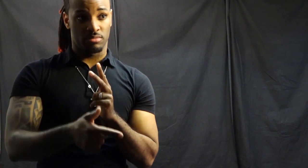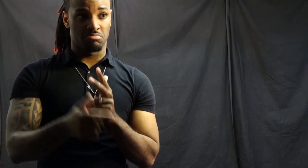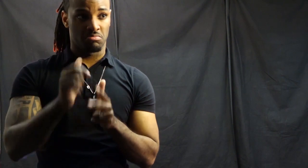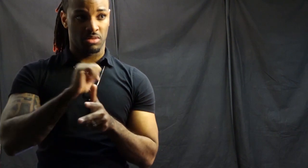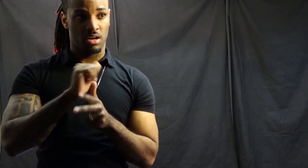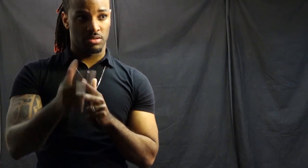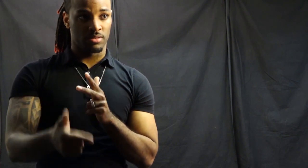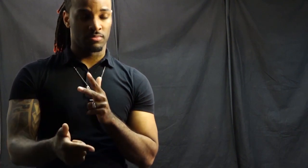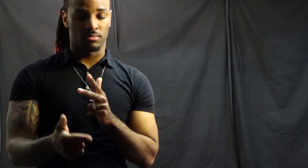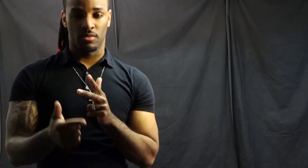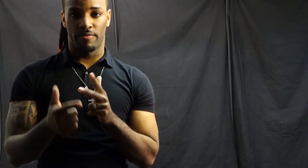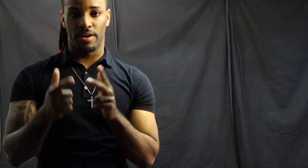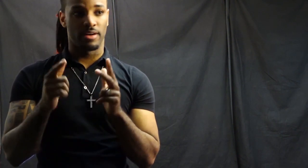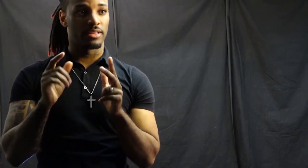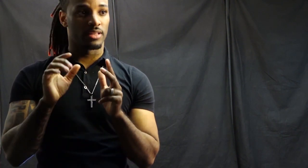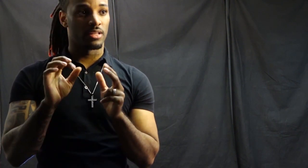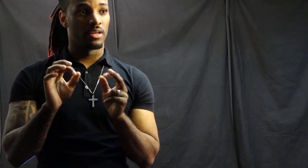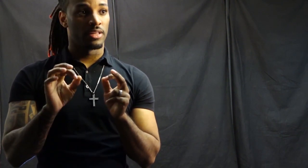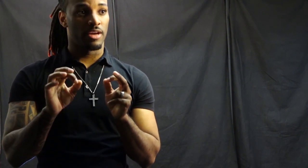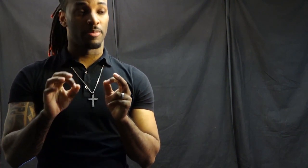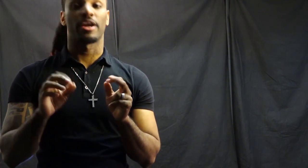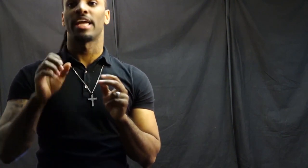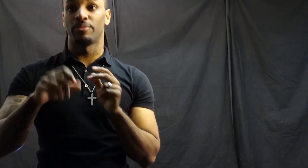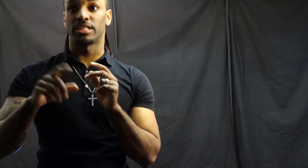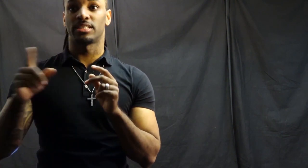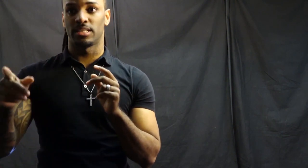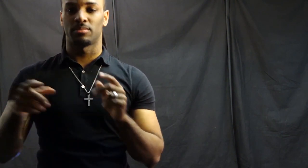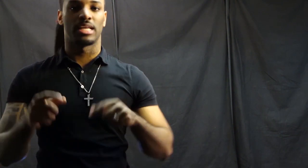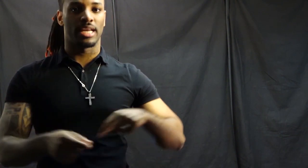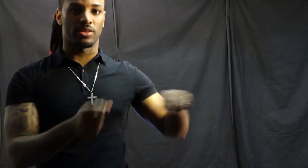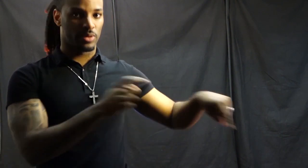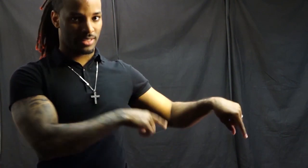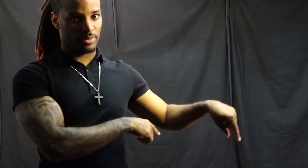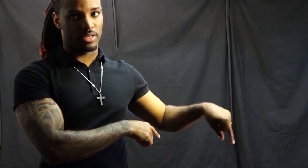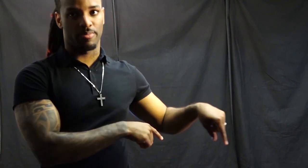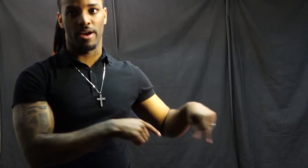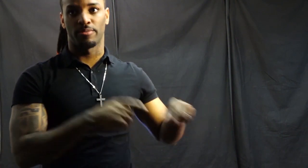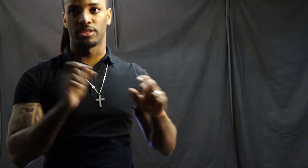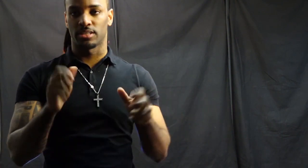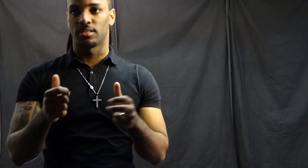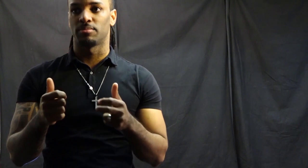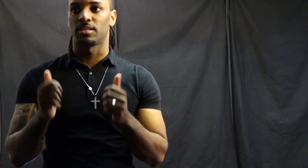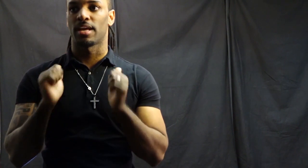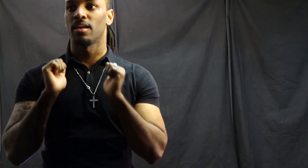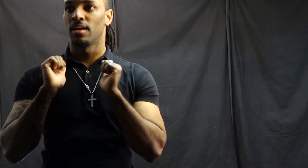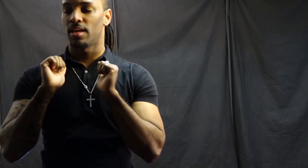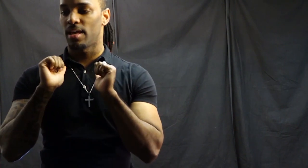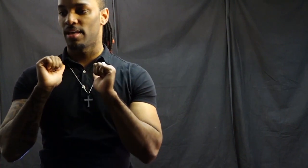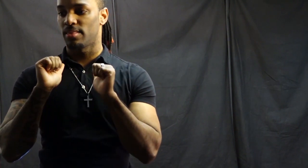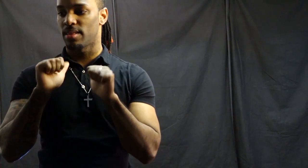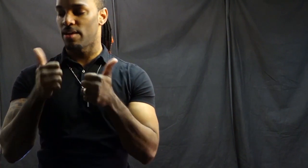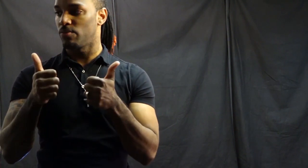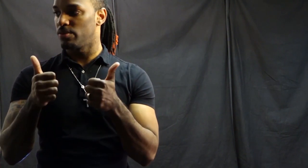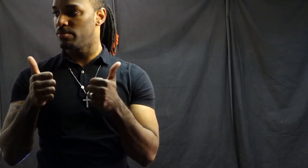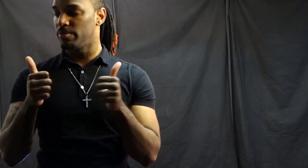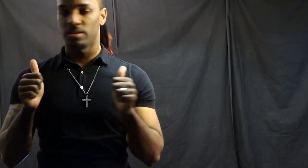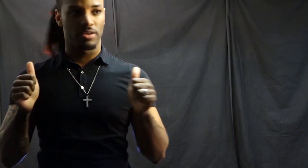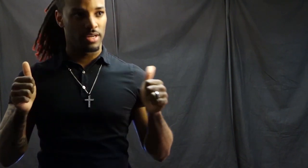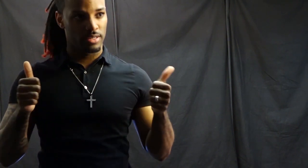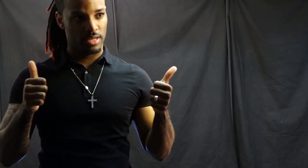one long. And we file, did I them think today on that'd be this good. Yeah, we team. just did them today, not the ones that we did prior. We just did them today, and that would be great. Is that